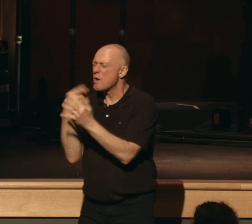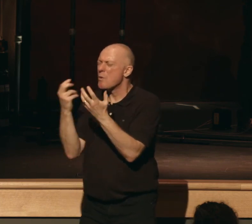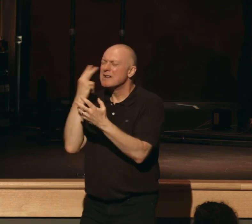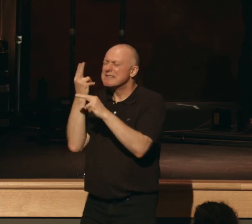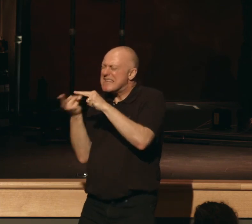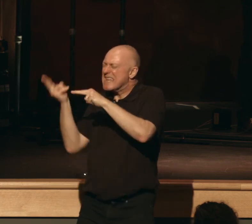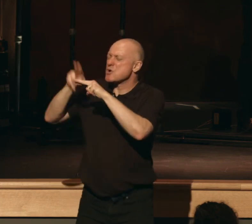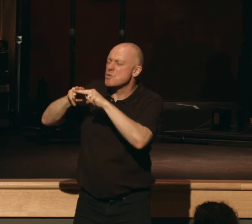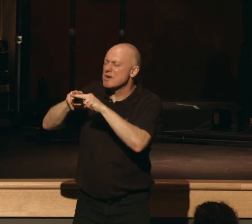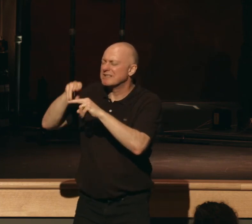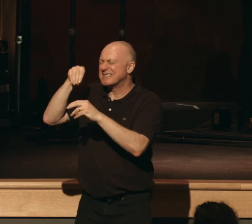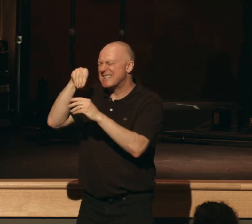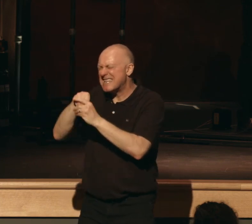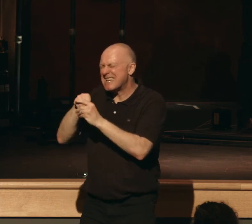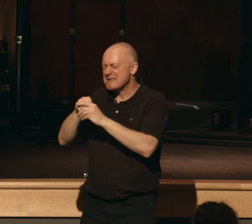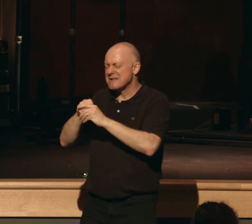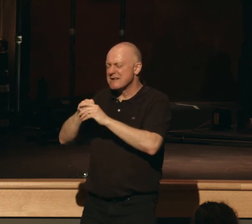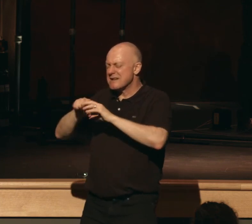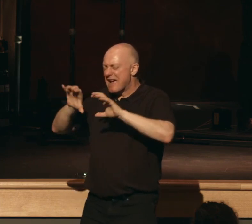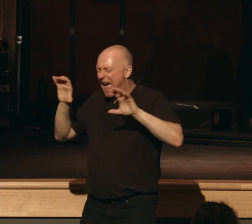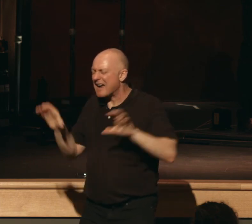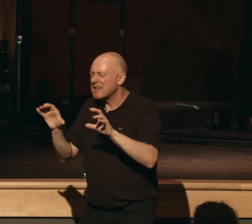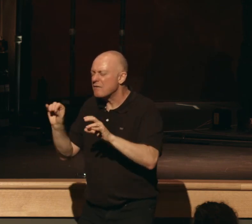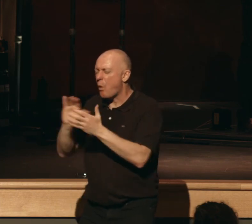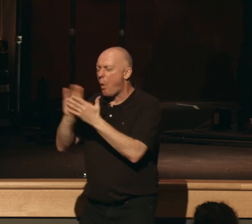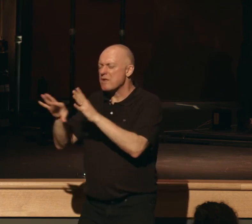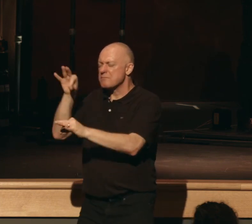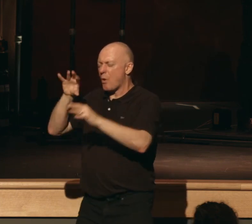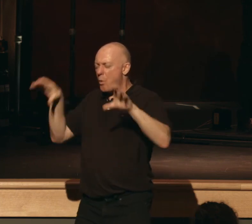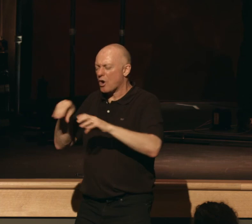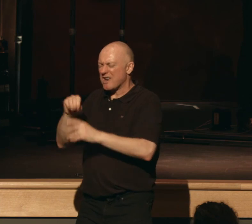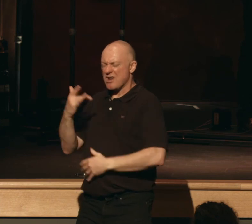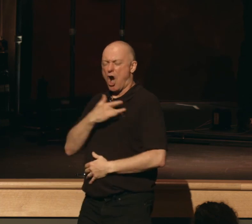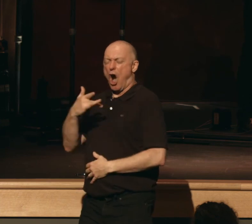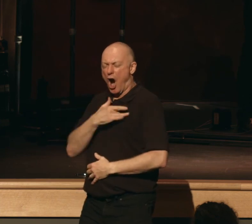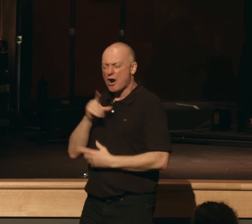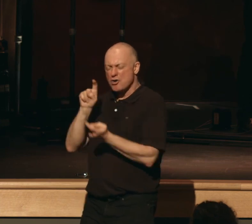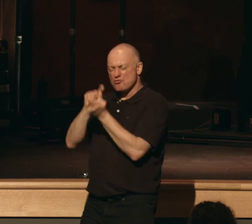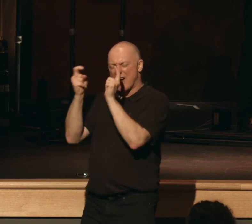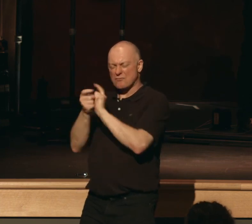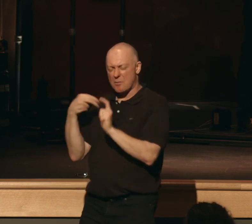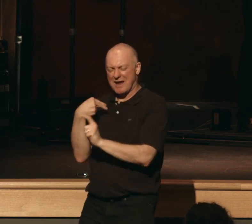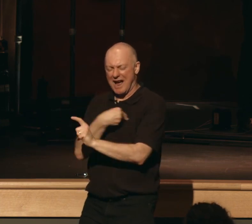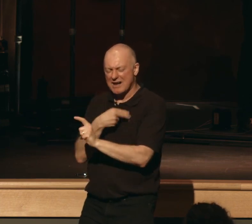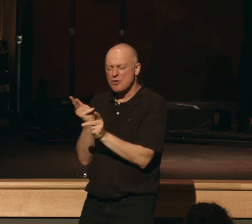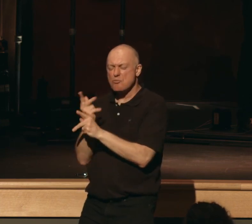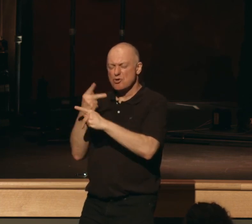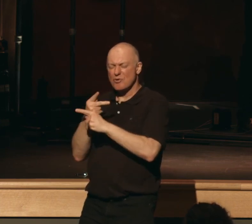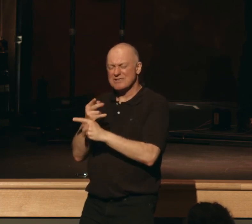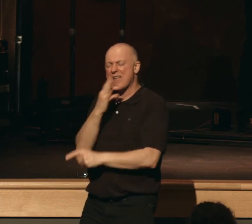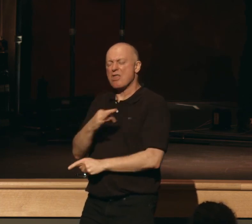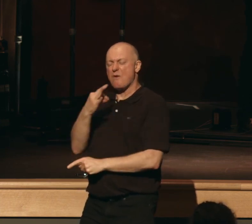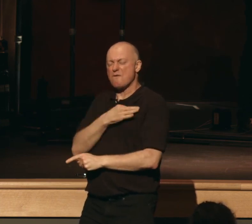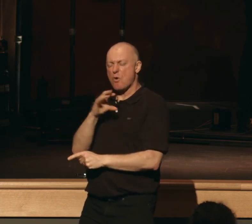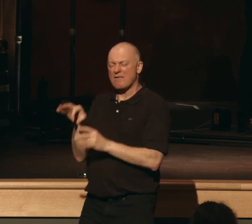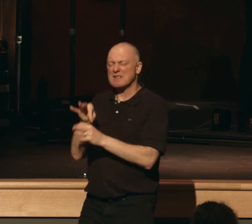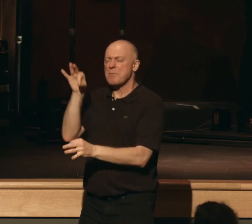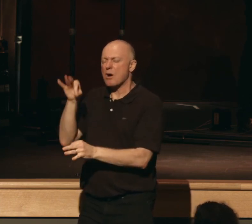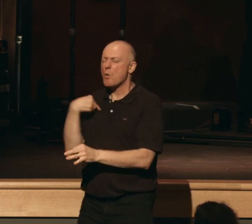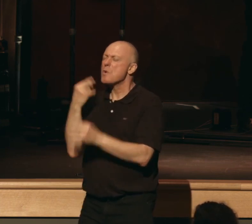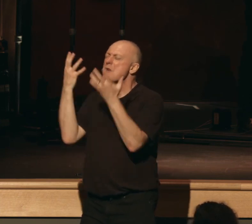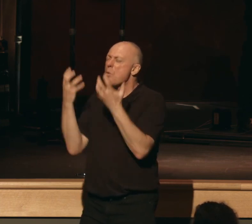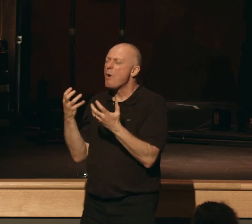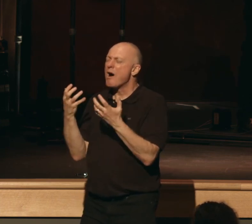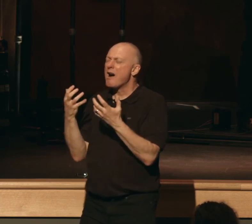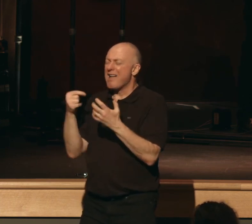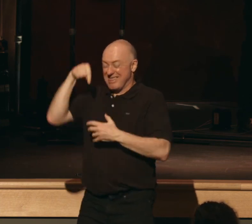see an increase in the activity of the Spirit of God working in our hearts and transforming us and producing the fruit of the Spirit. God, we